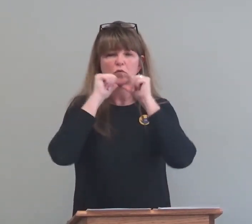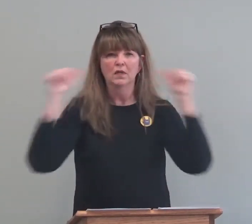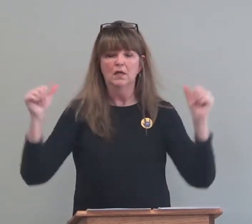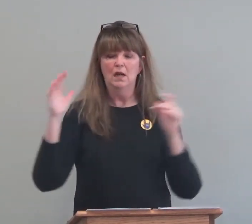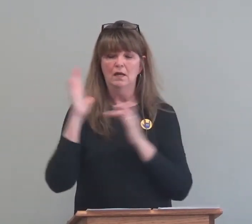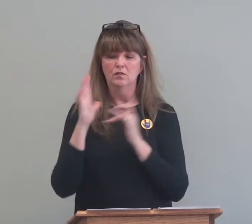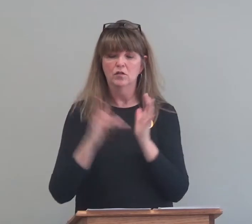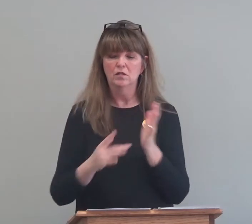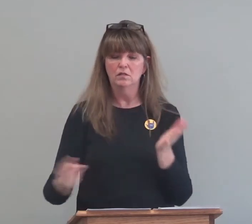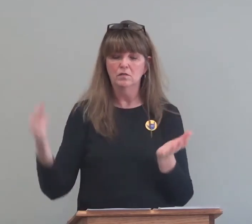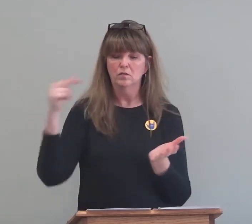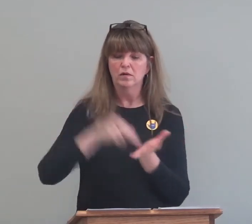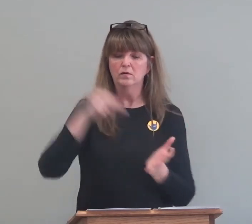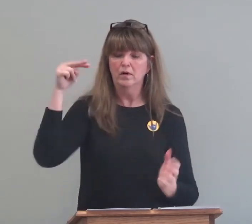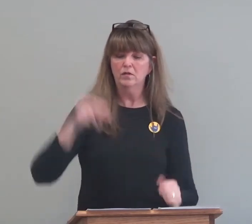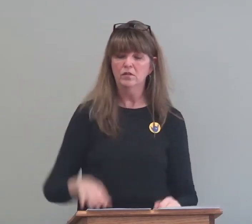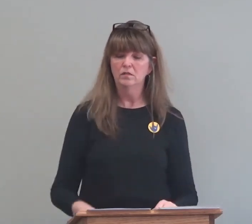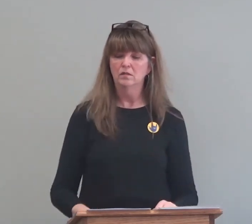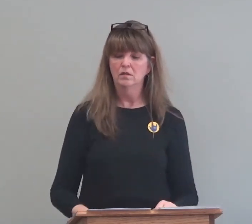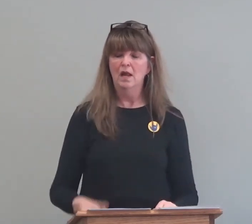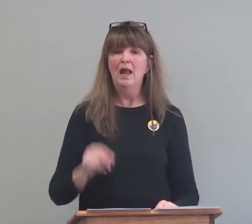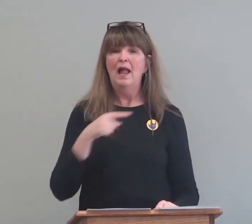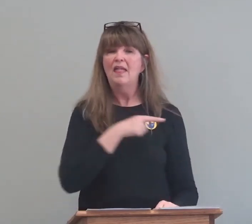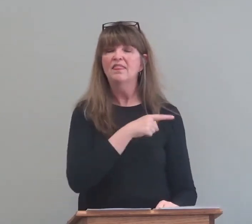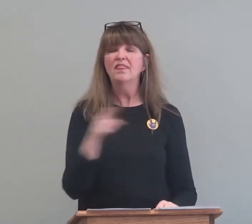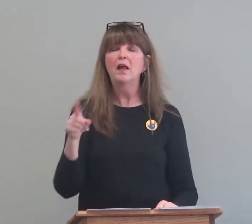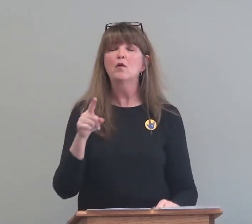And they refused to deny the resurrection of Christ.